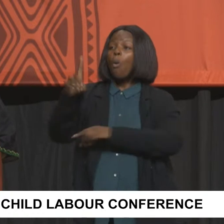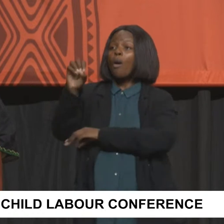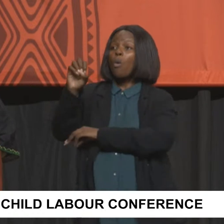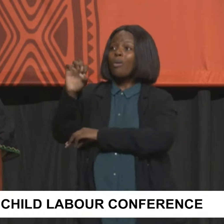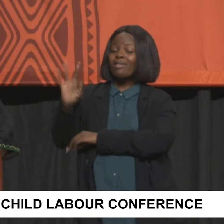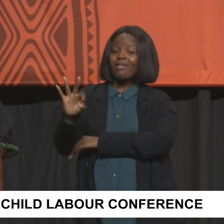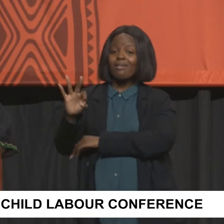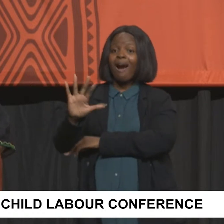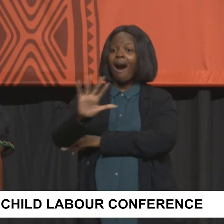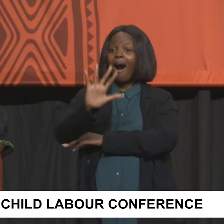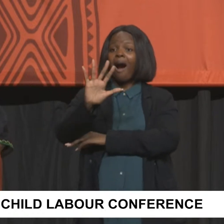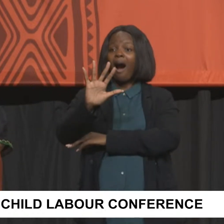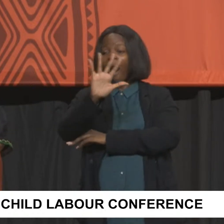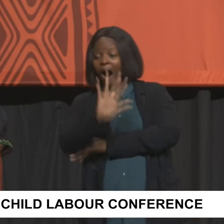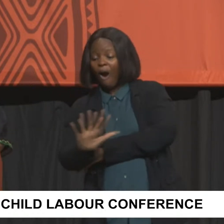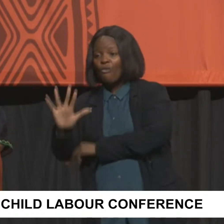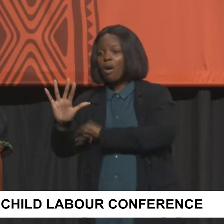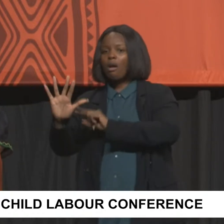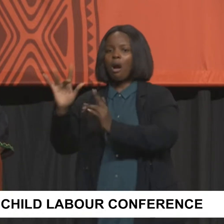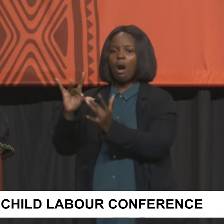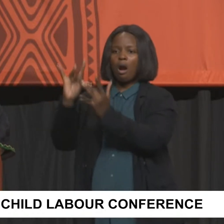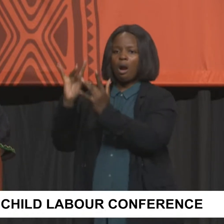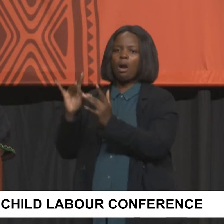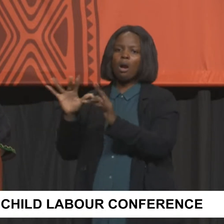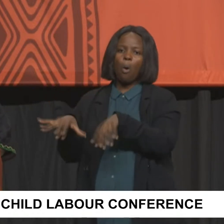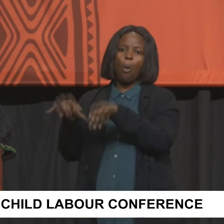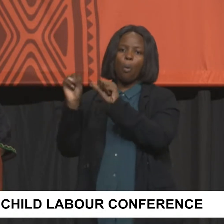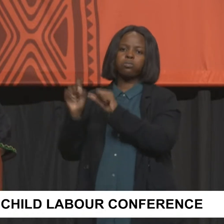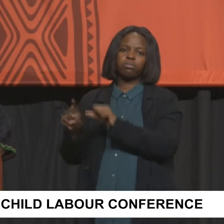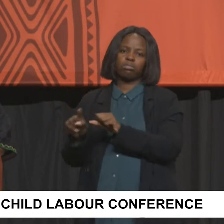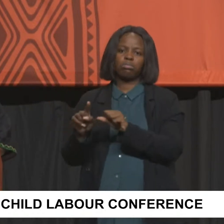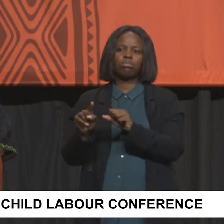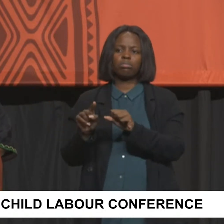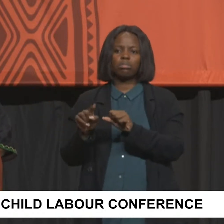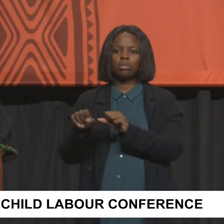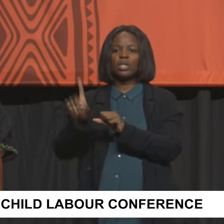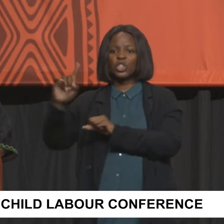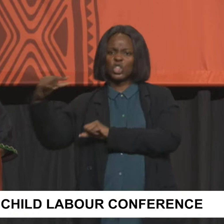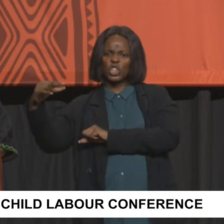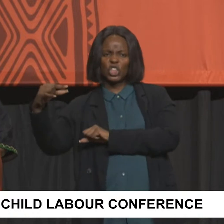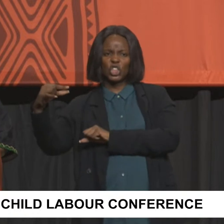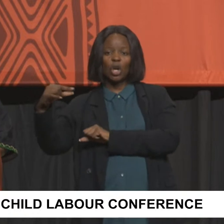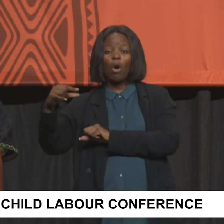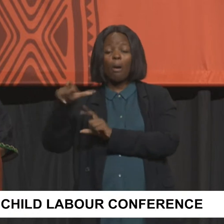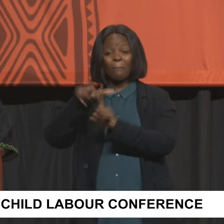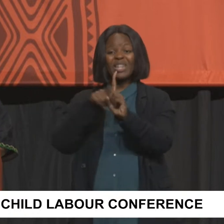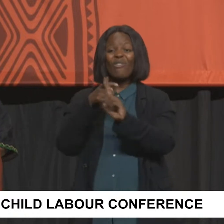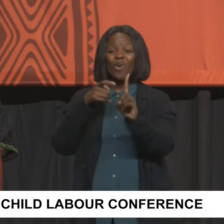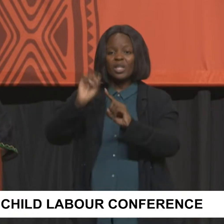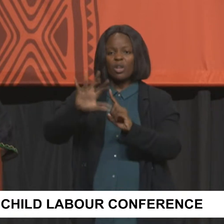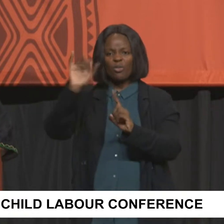as Africa we are appointed to be the Director General of the ILO.